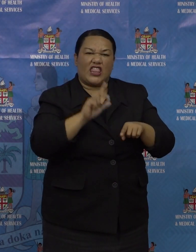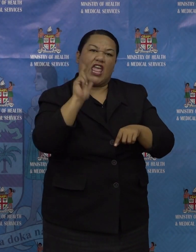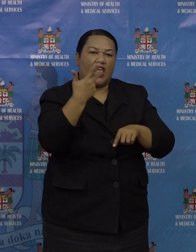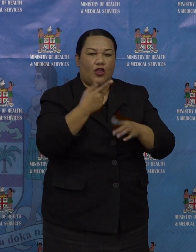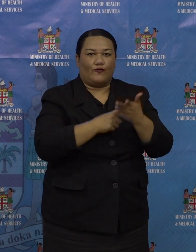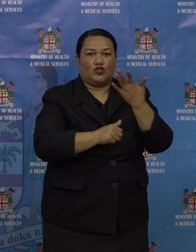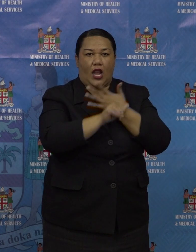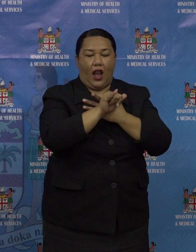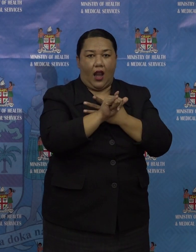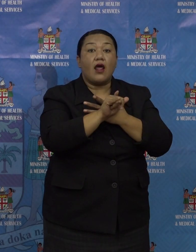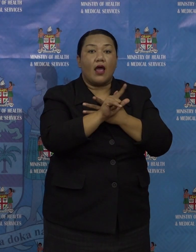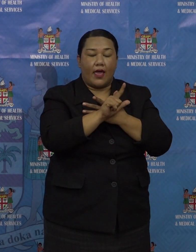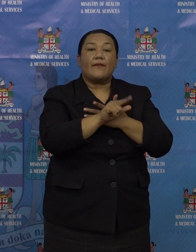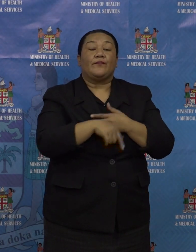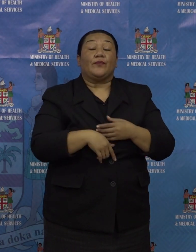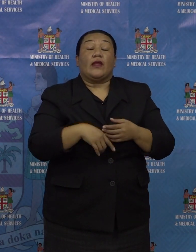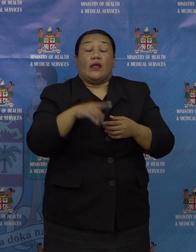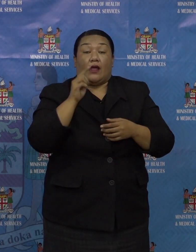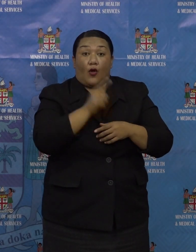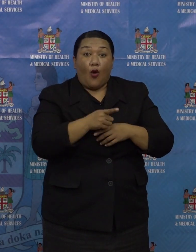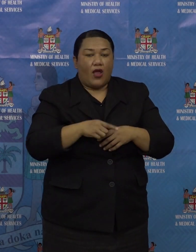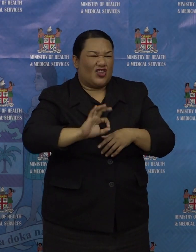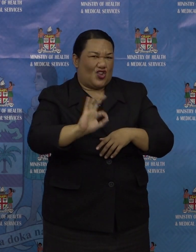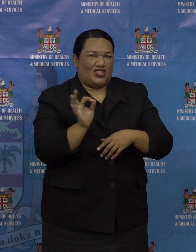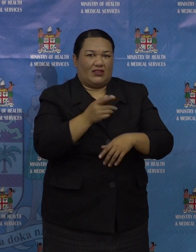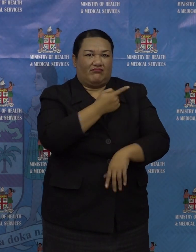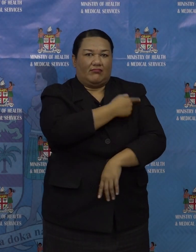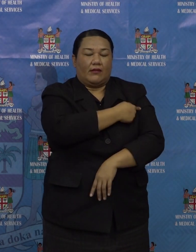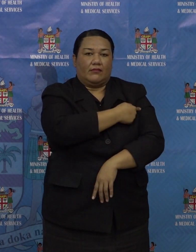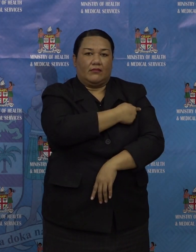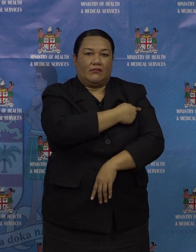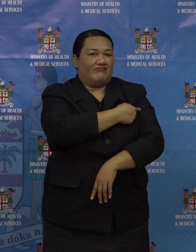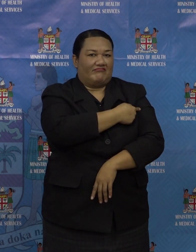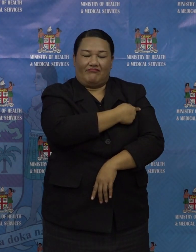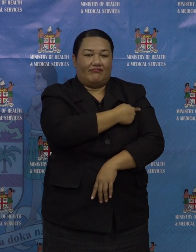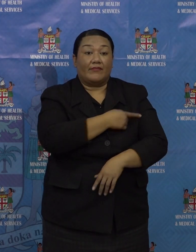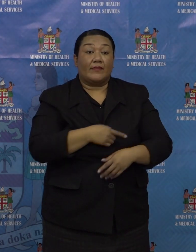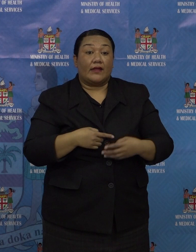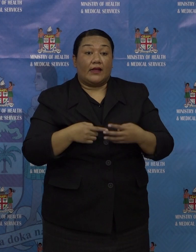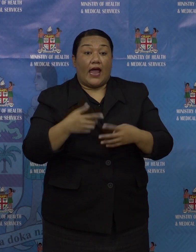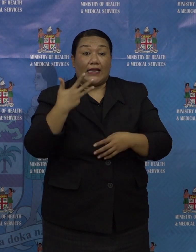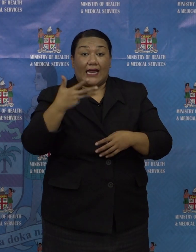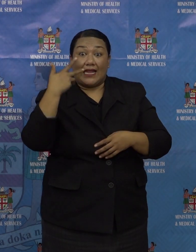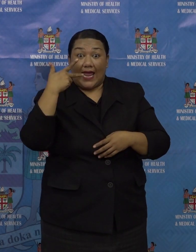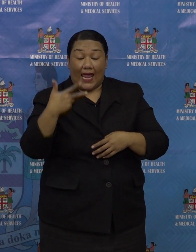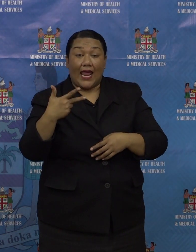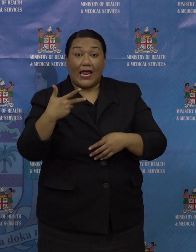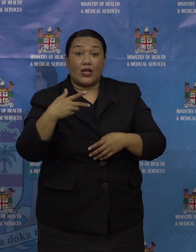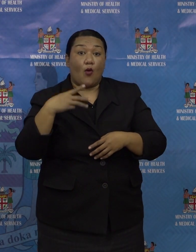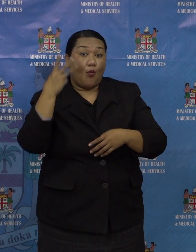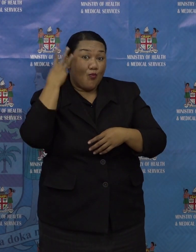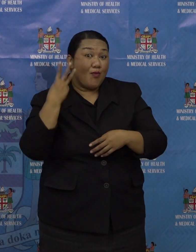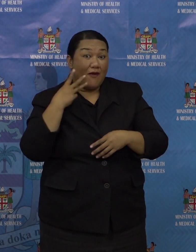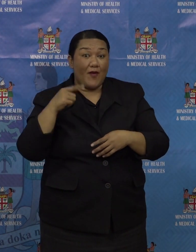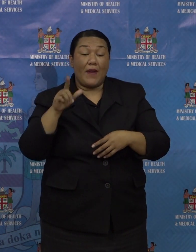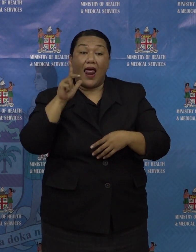July. He was not vaccinated. The fifth COVID-19 death to report is an 88-year-old woman from Lami who died at home on the